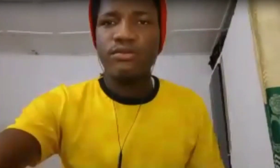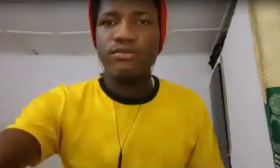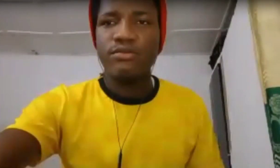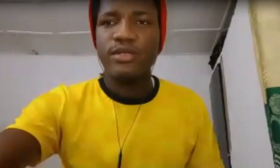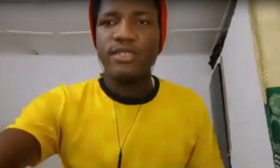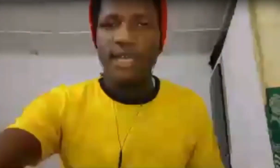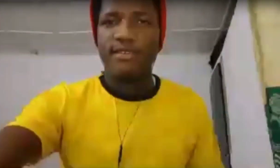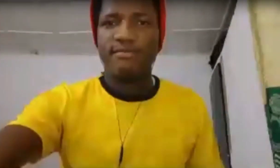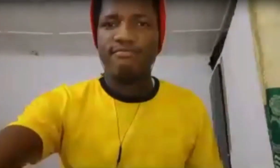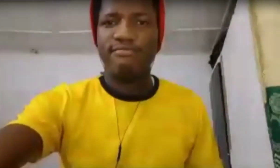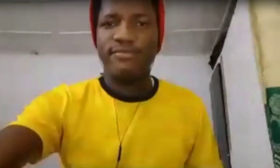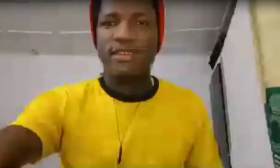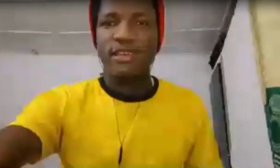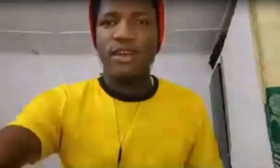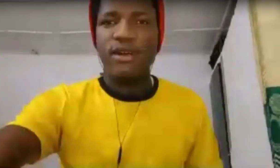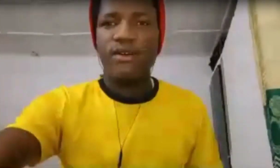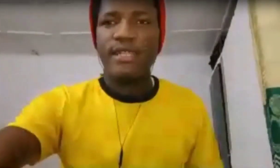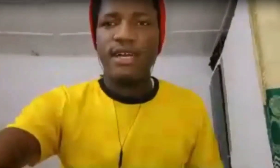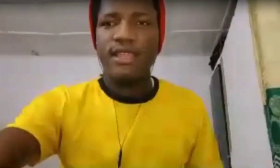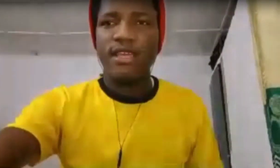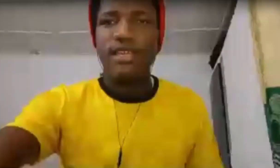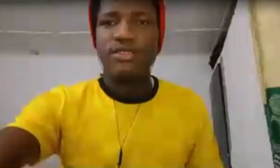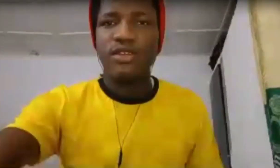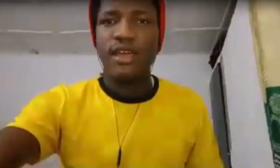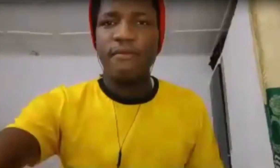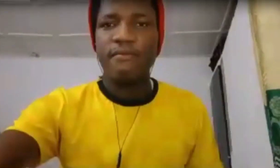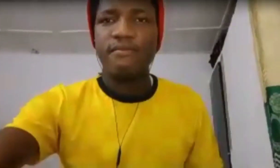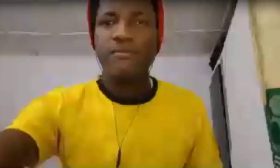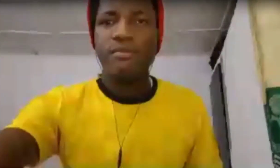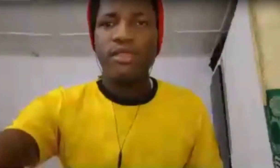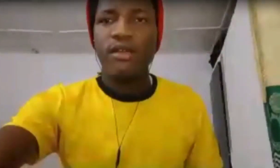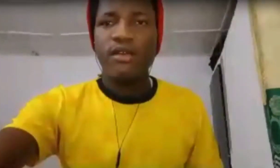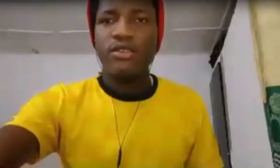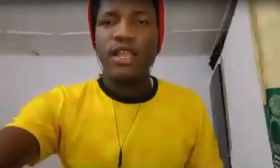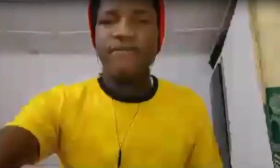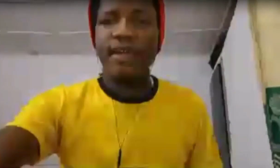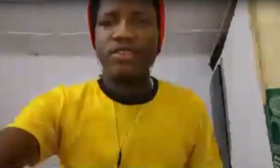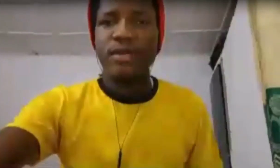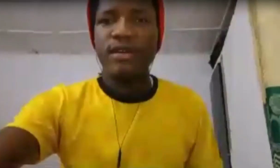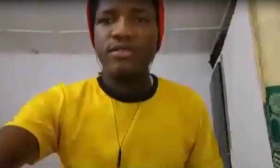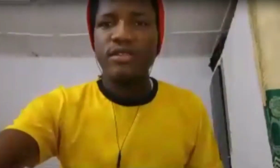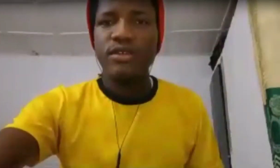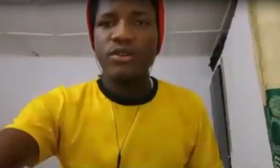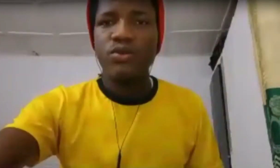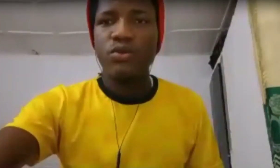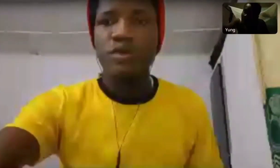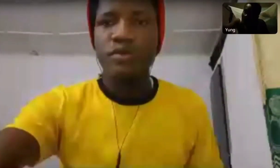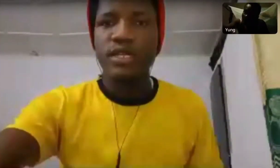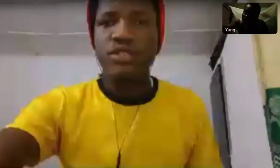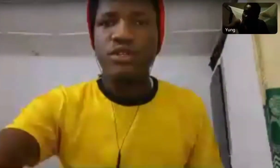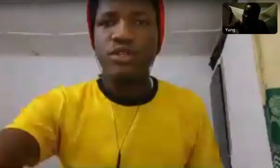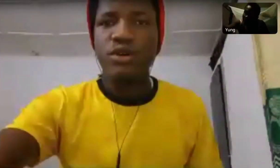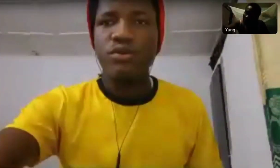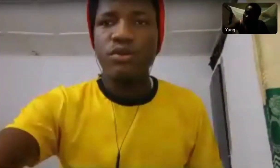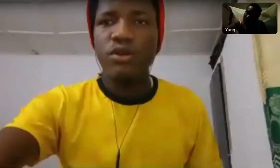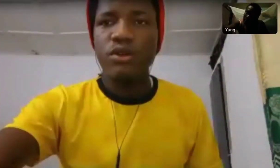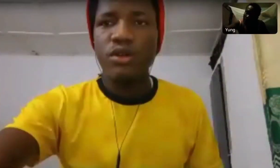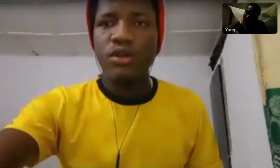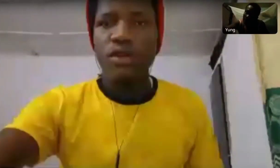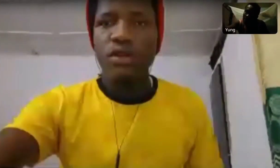Okay. All right. I think he's not here. So let's find someone else who will willing to go. Okay. He's